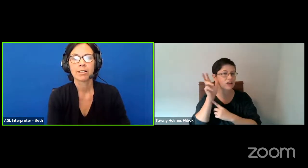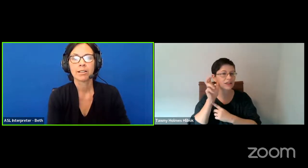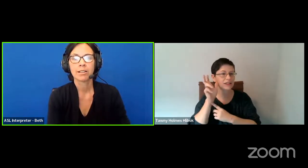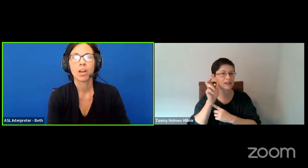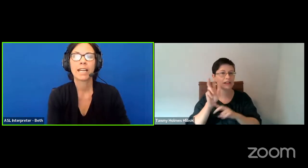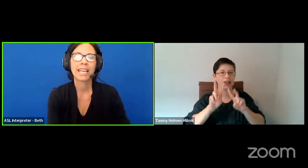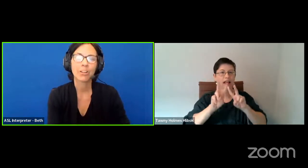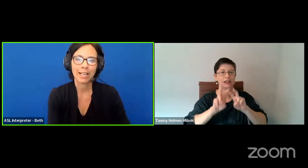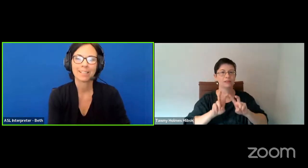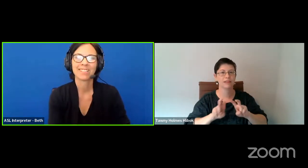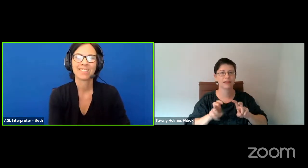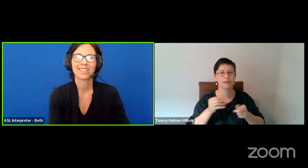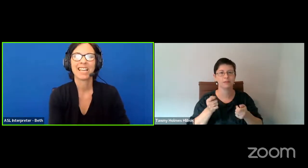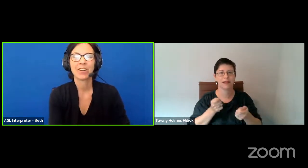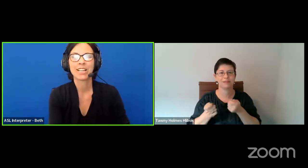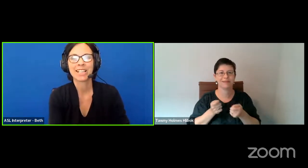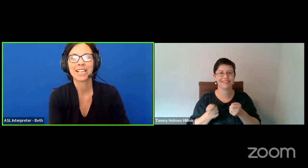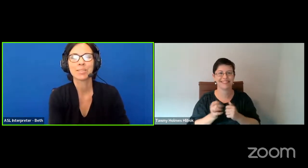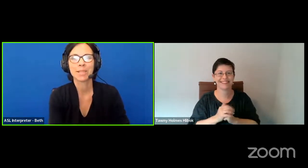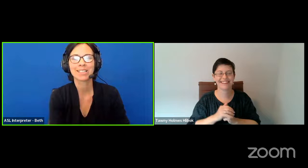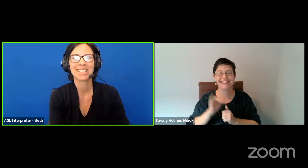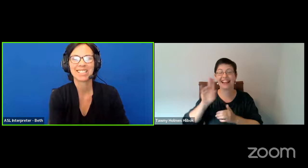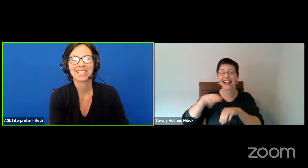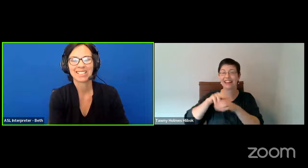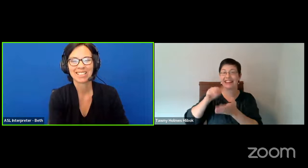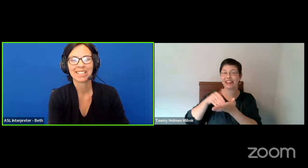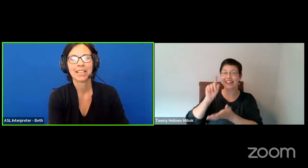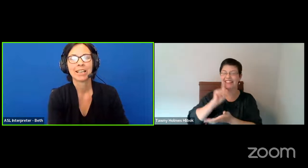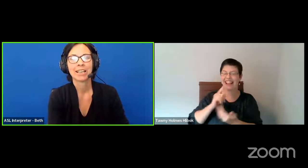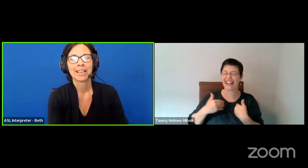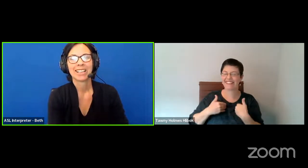Center on Hearing Assessments.